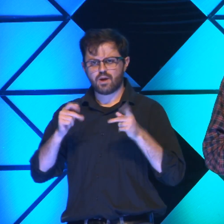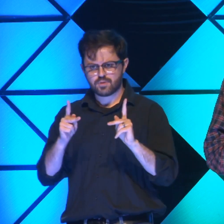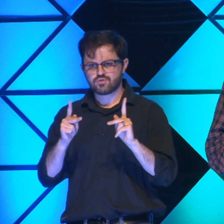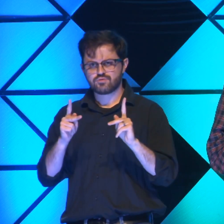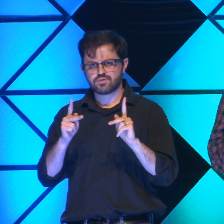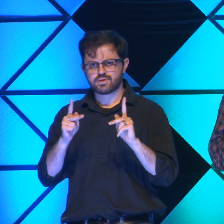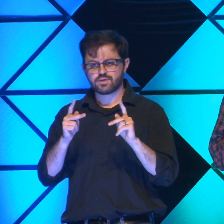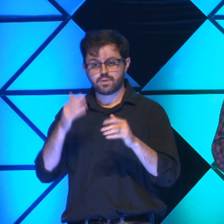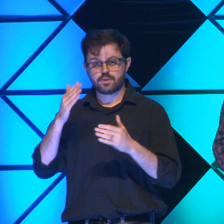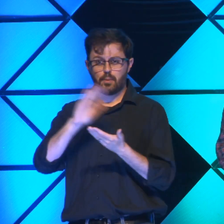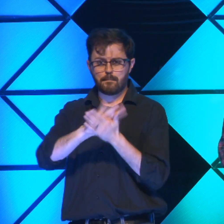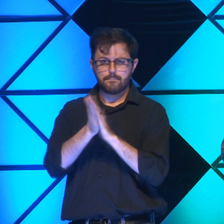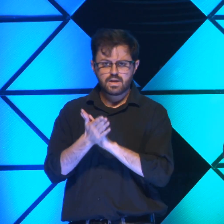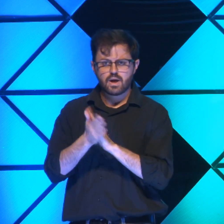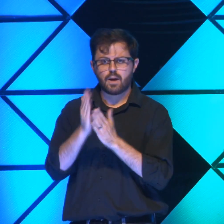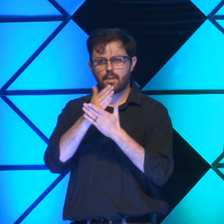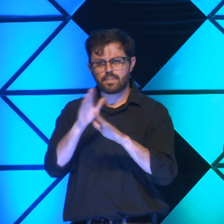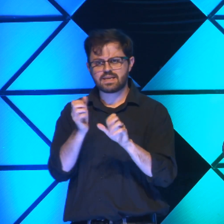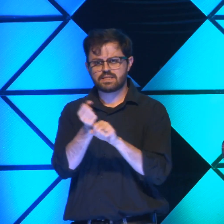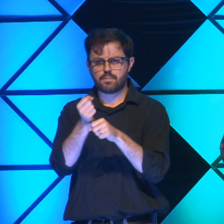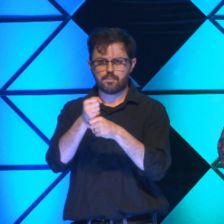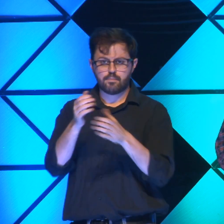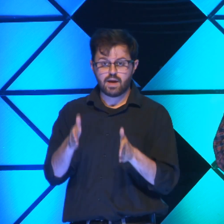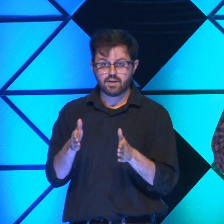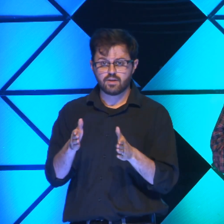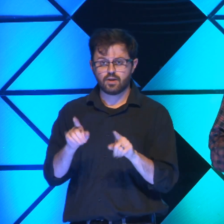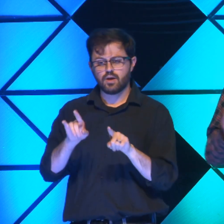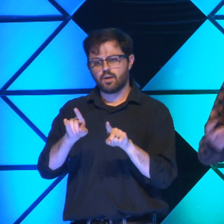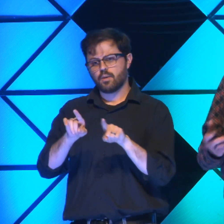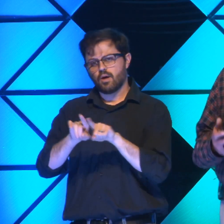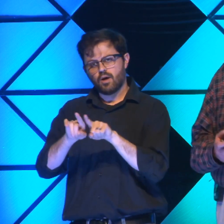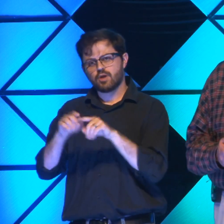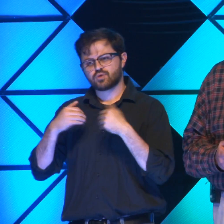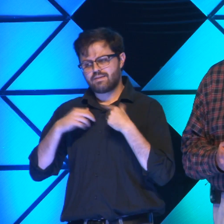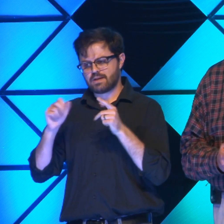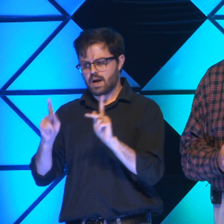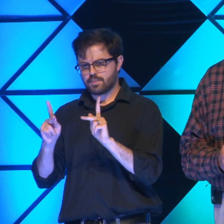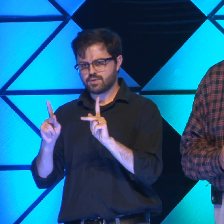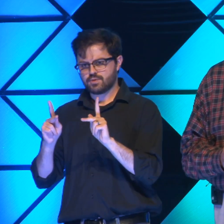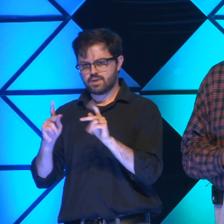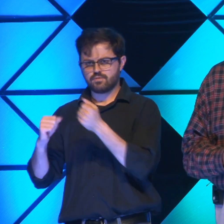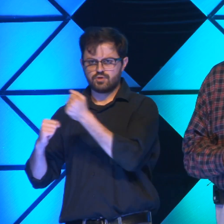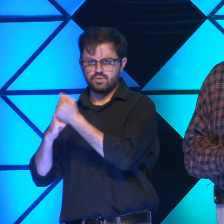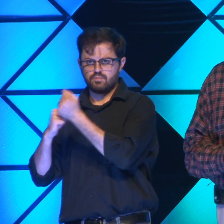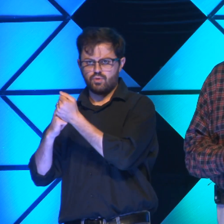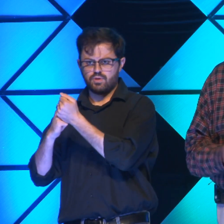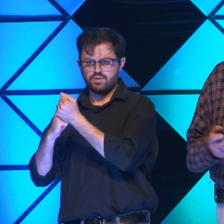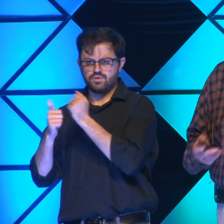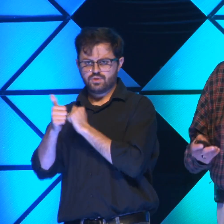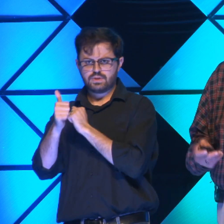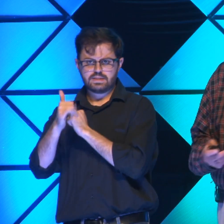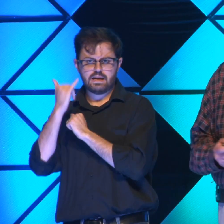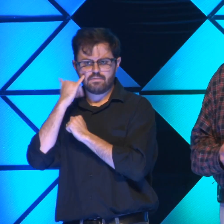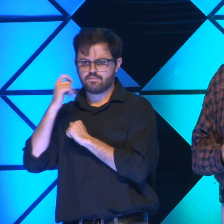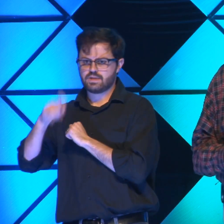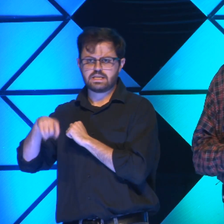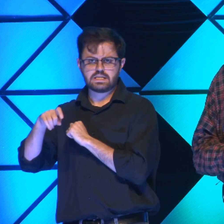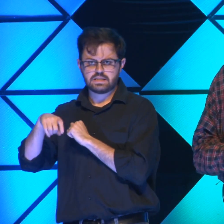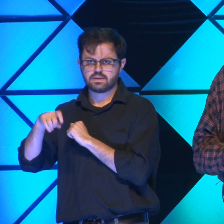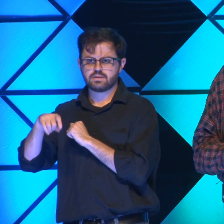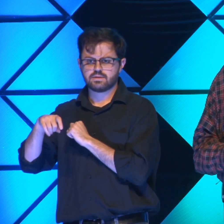also gives you the opportunity to be served as a traveler on your road to Emmaus. That someone is